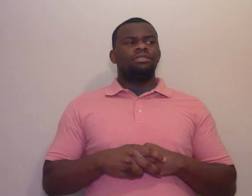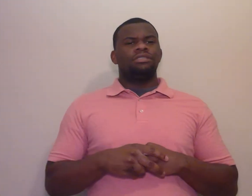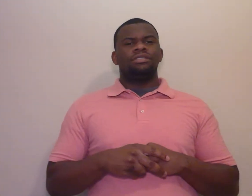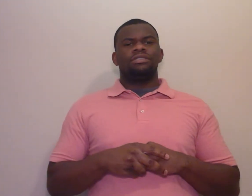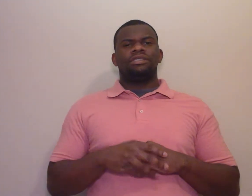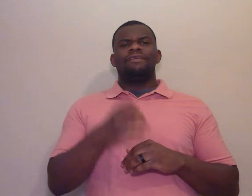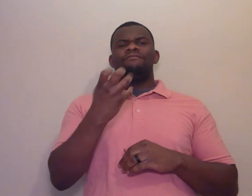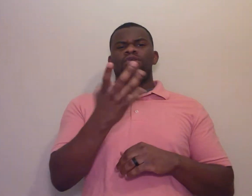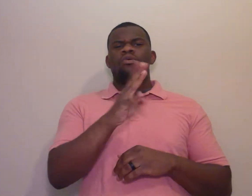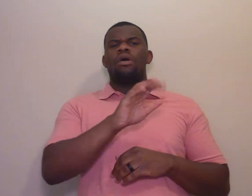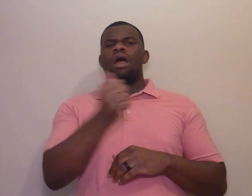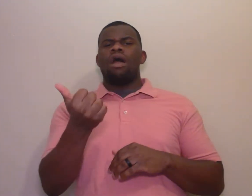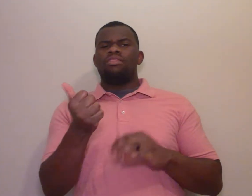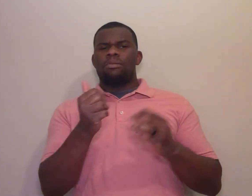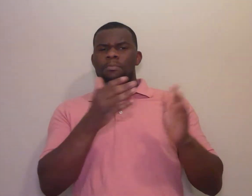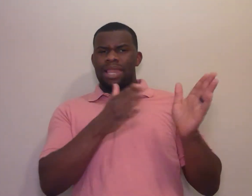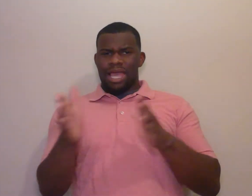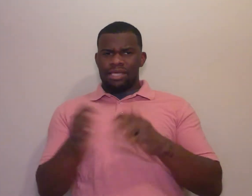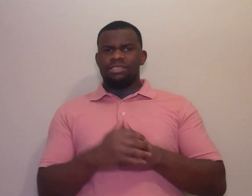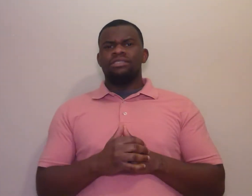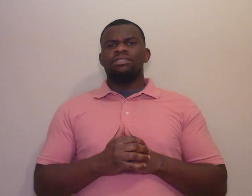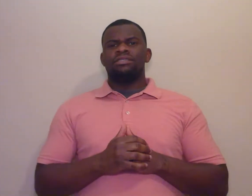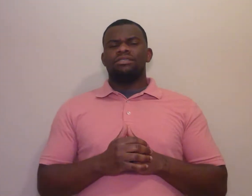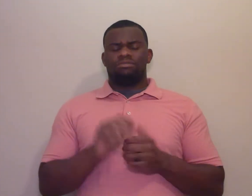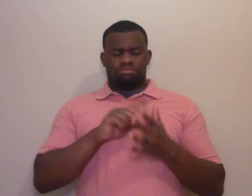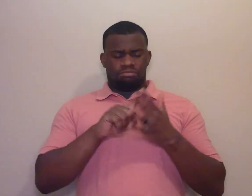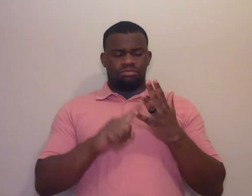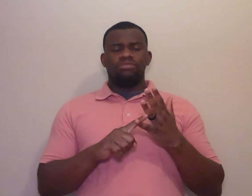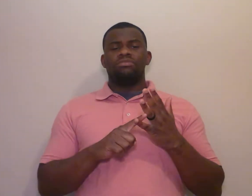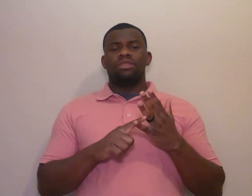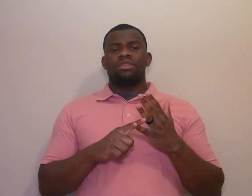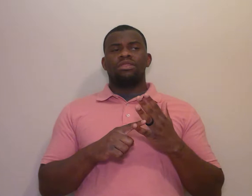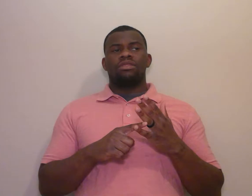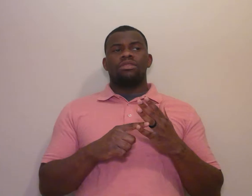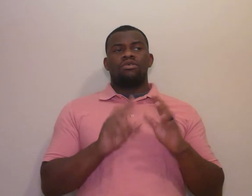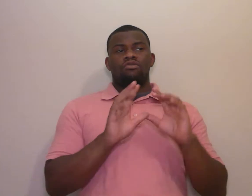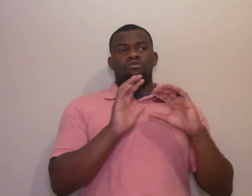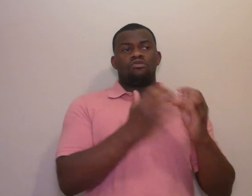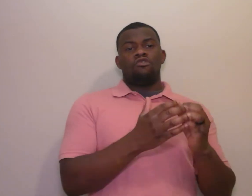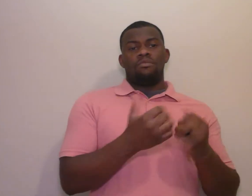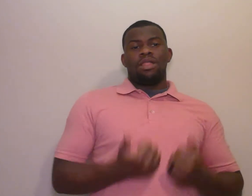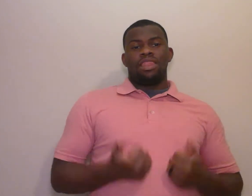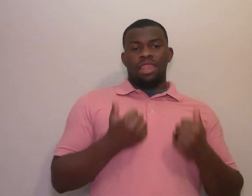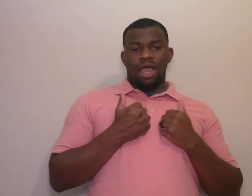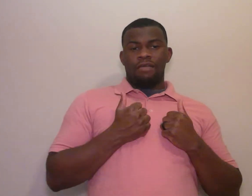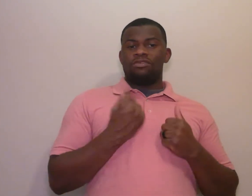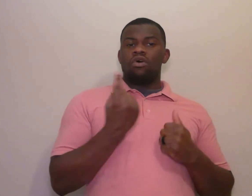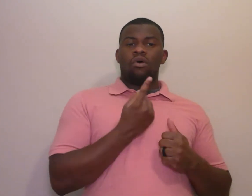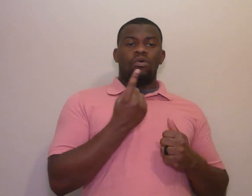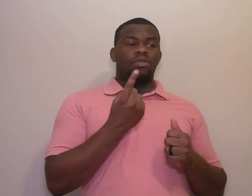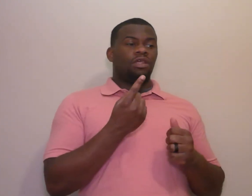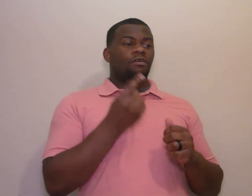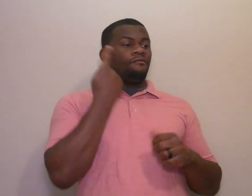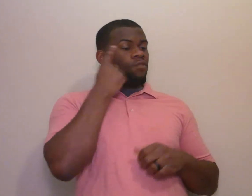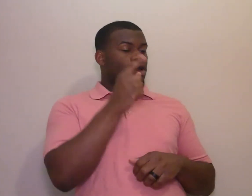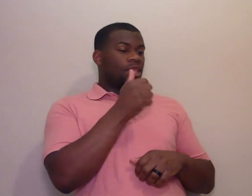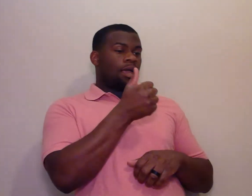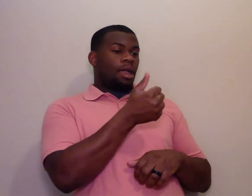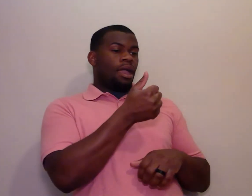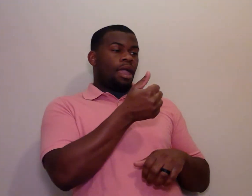plan. The group life insurance only covers the employee, not the dependents. It pays out 2 times the employee's base